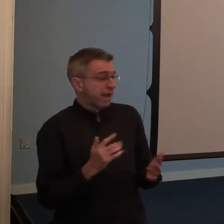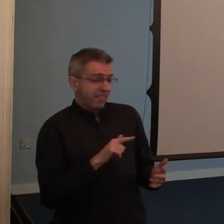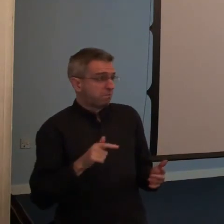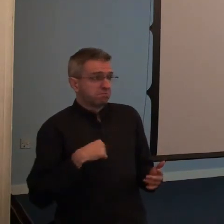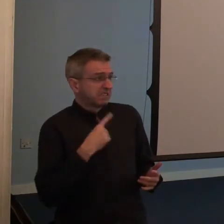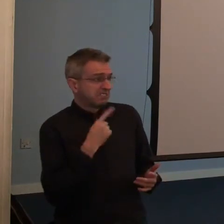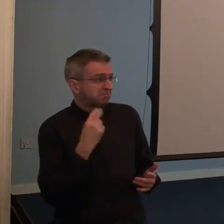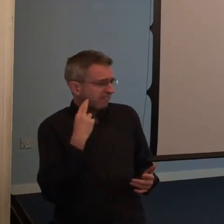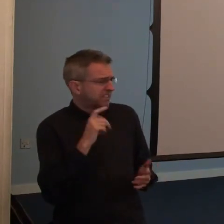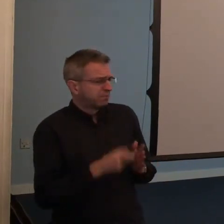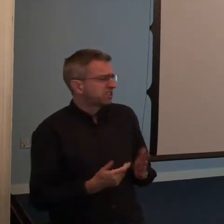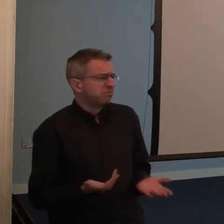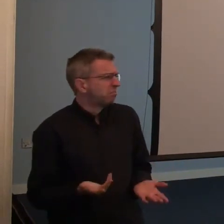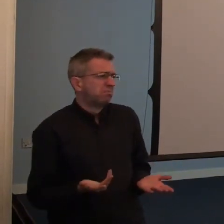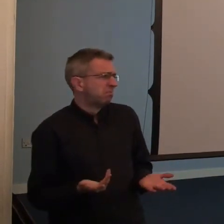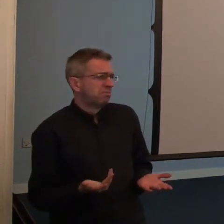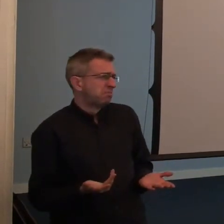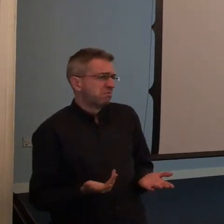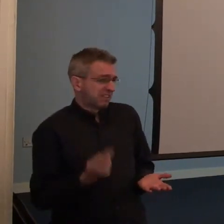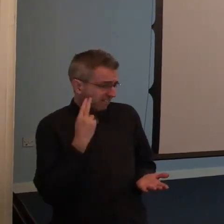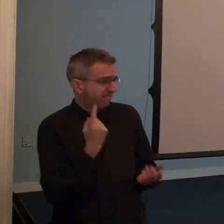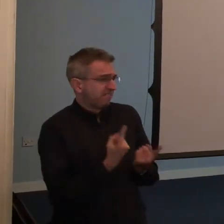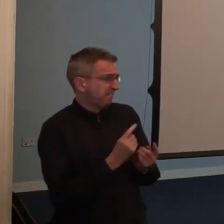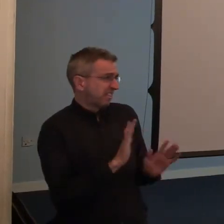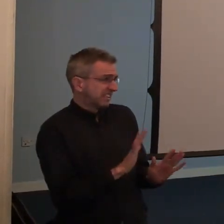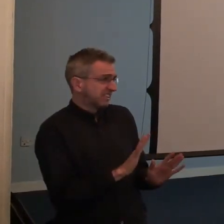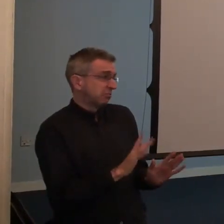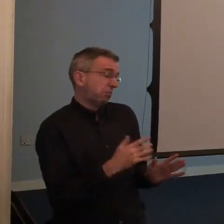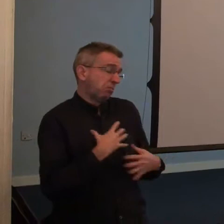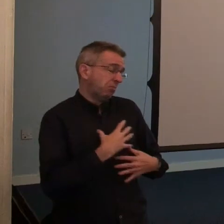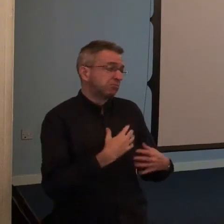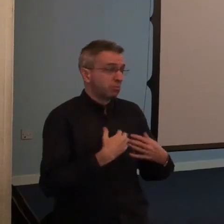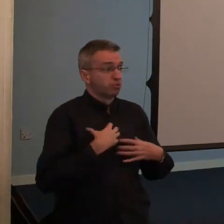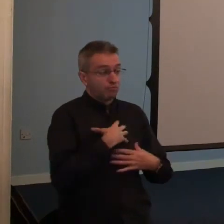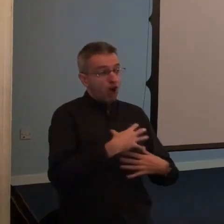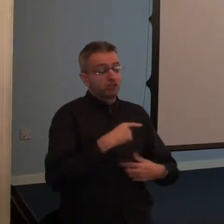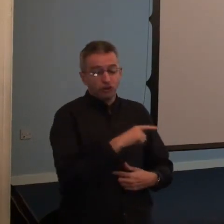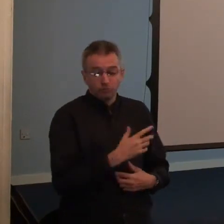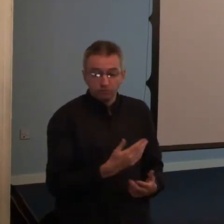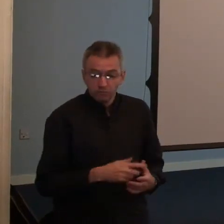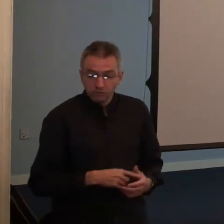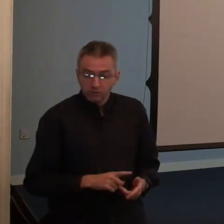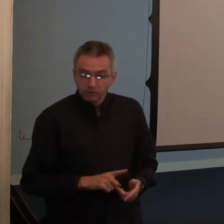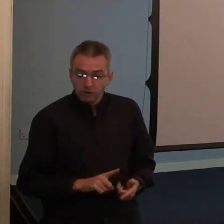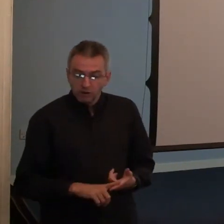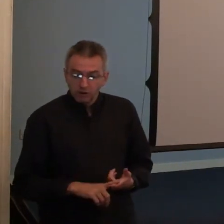negative towards deafness. But a lot of them didn't see deafness as a disability. It was just deafness, and that surprised her.